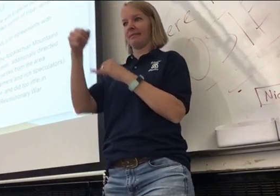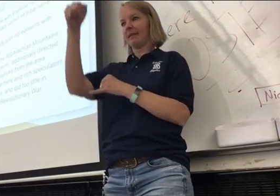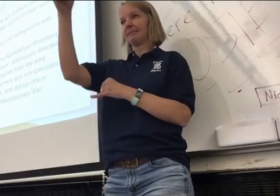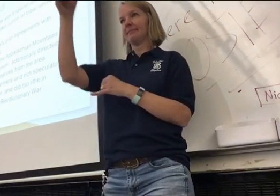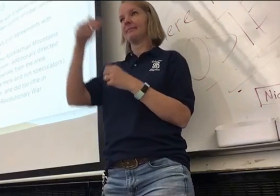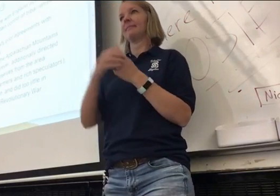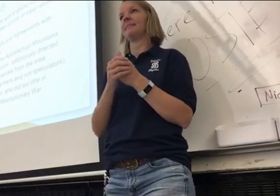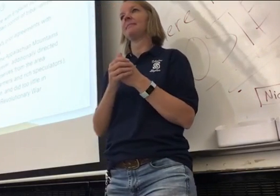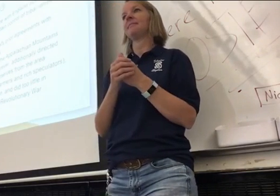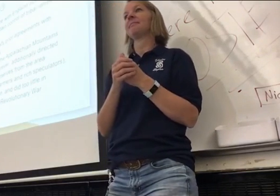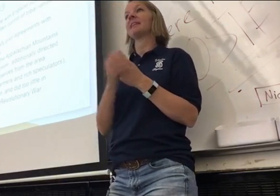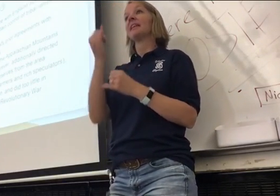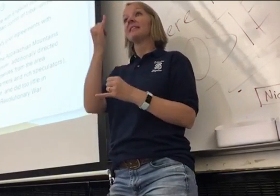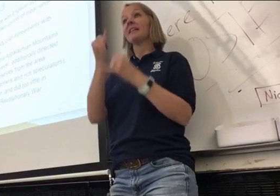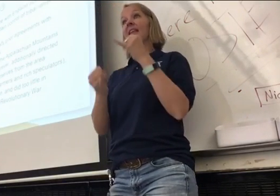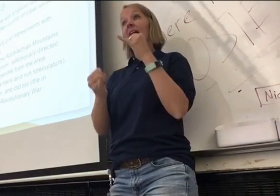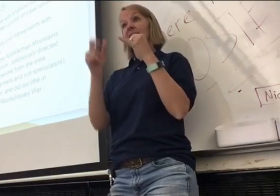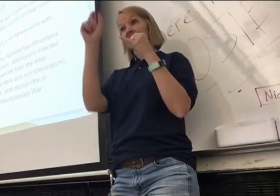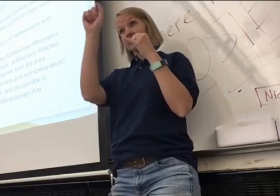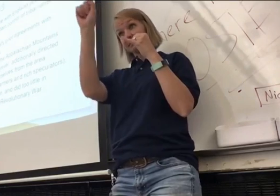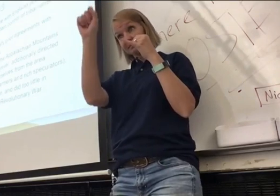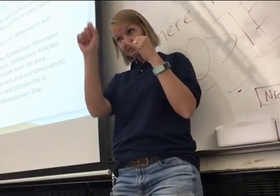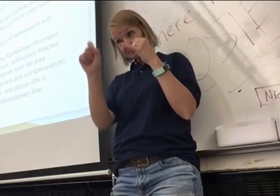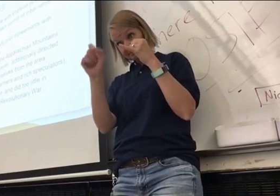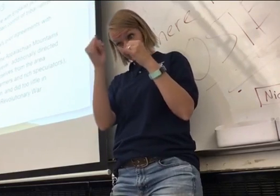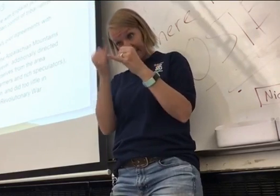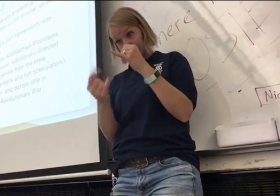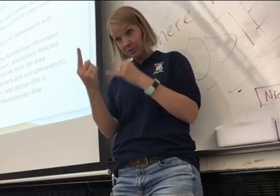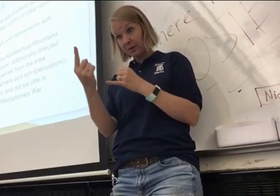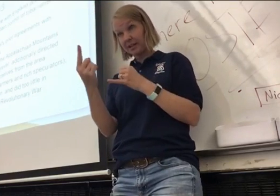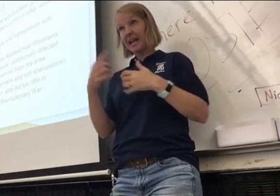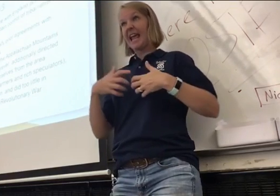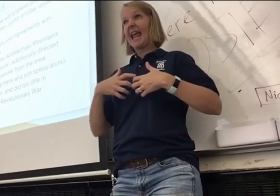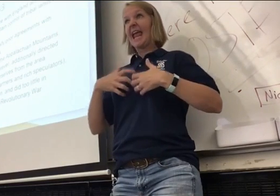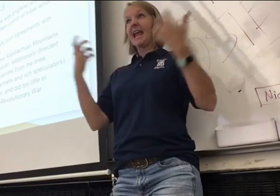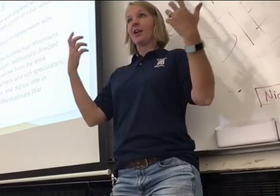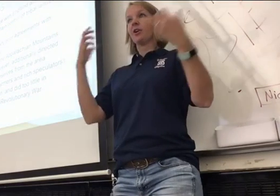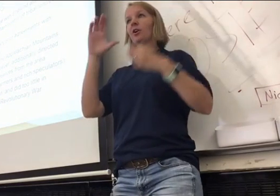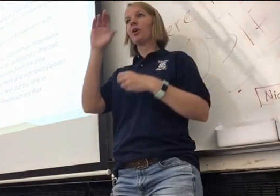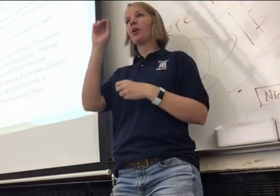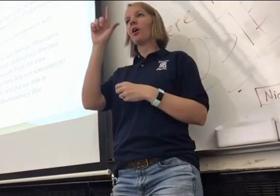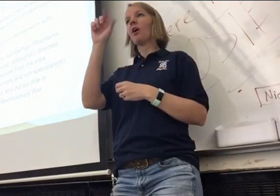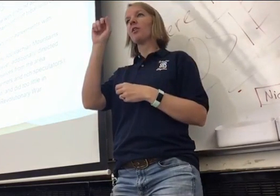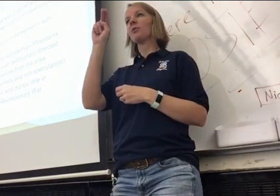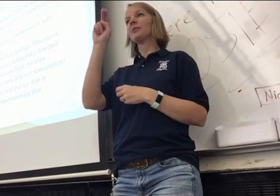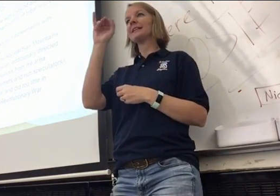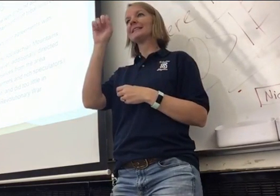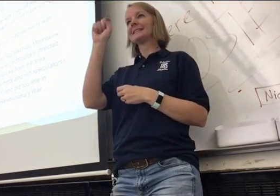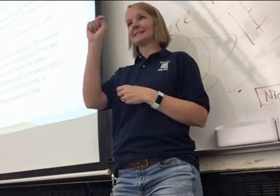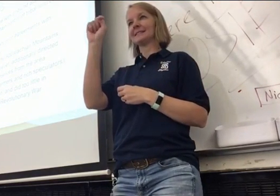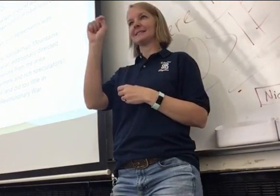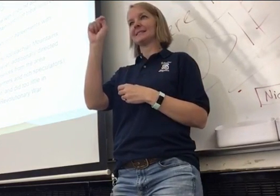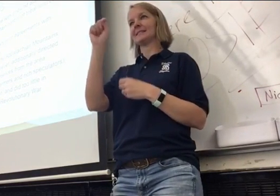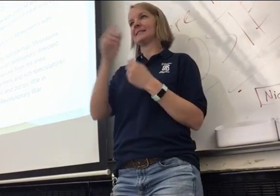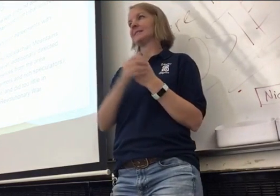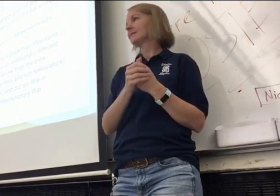And then on the last bullet, highlight angered colonists,